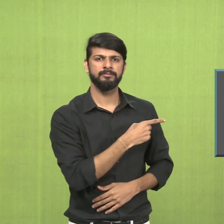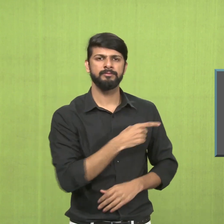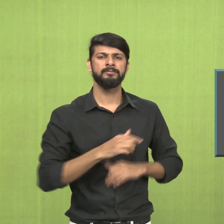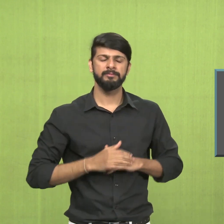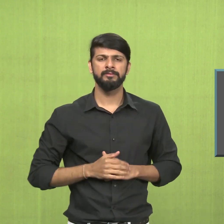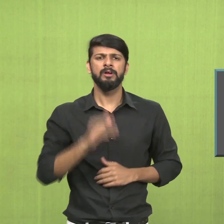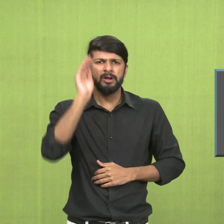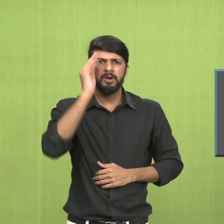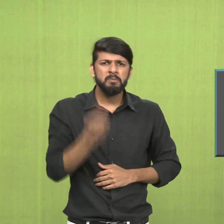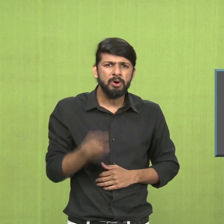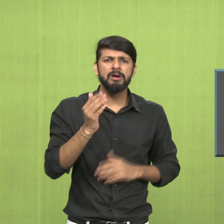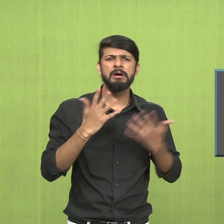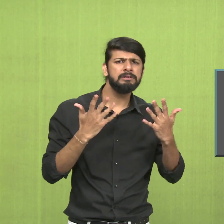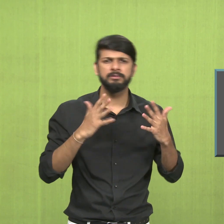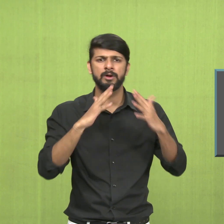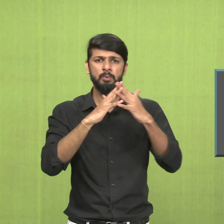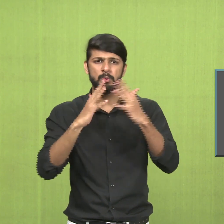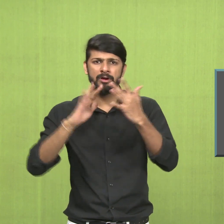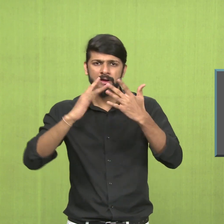signlanguage@nios.ac.in. For more information,